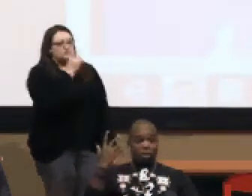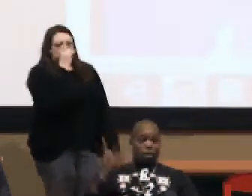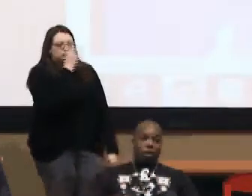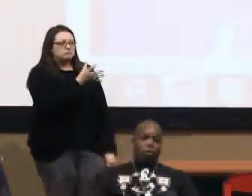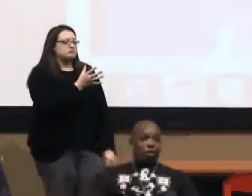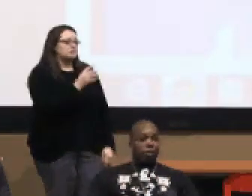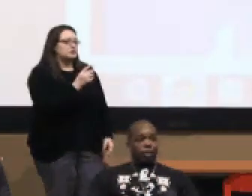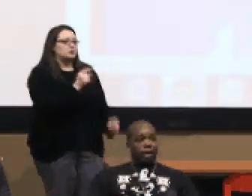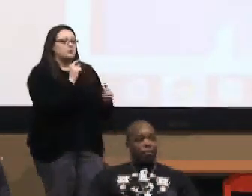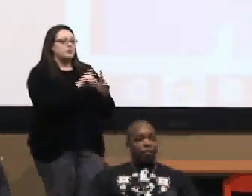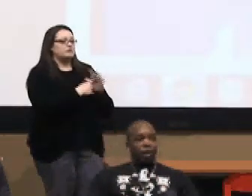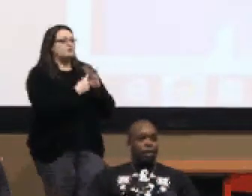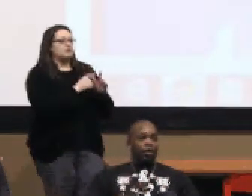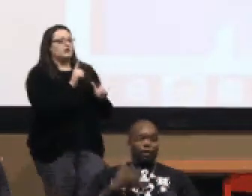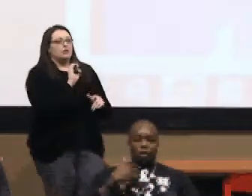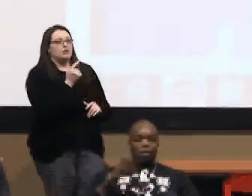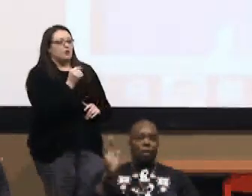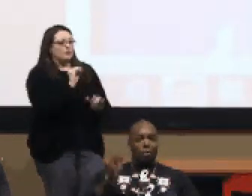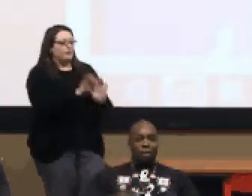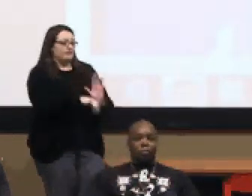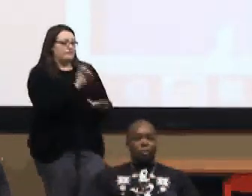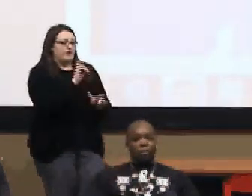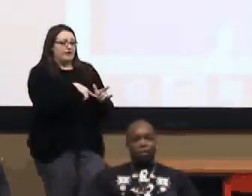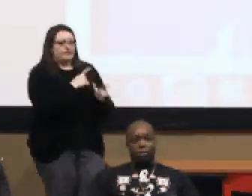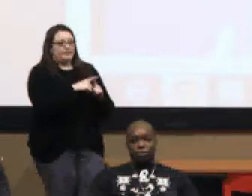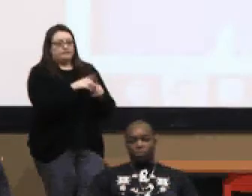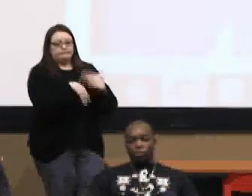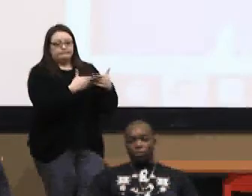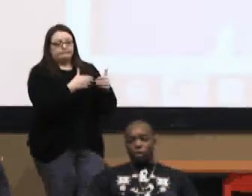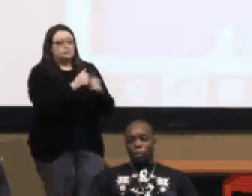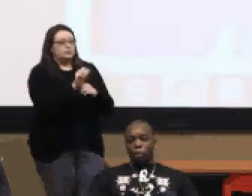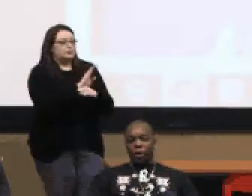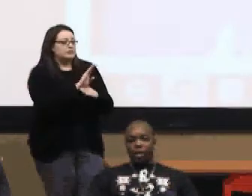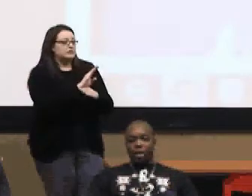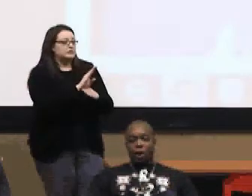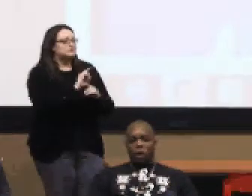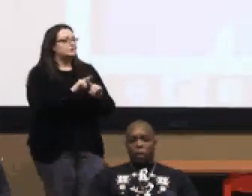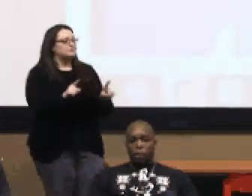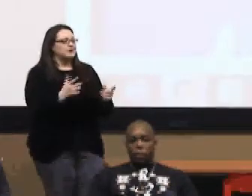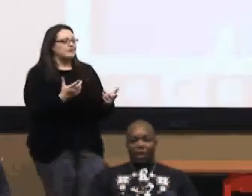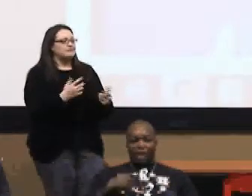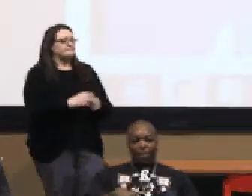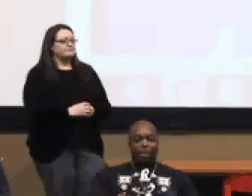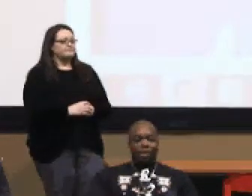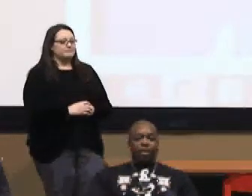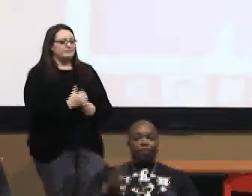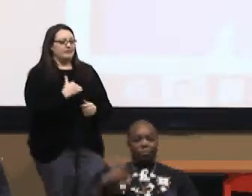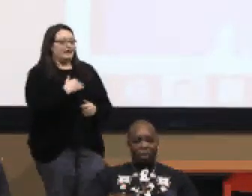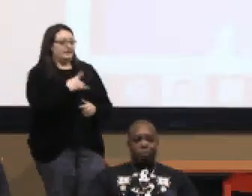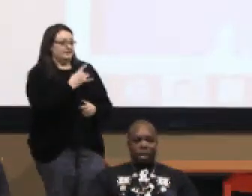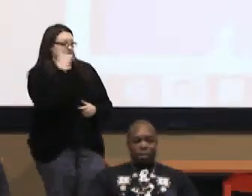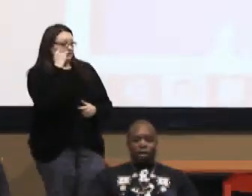quick start logo that they can find and go on about their business. But